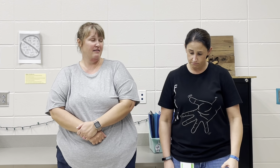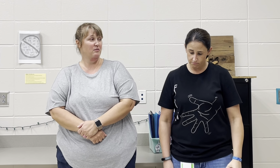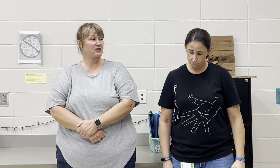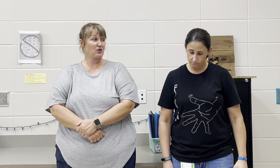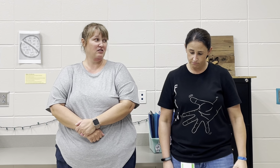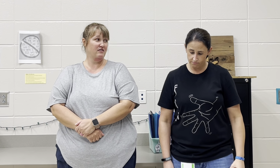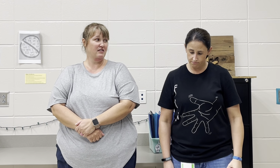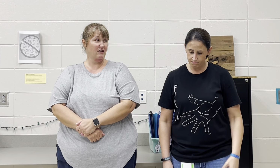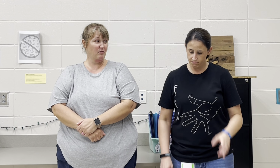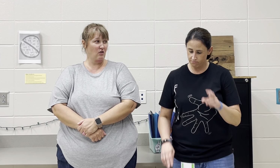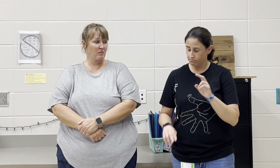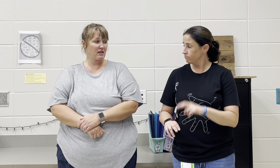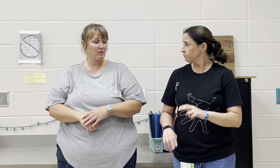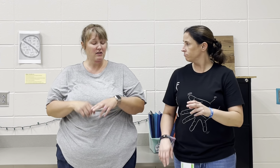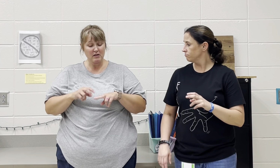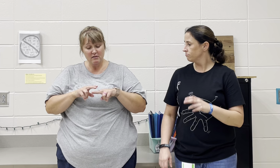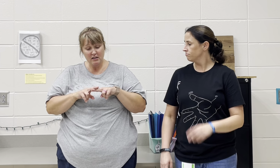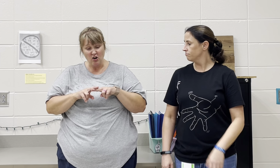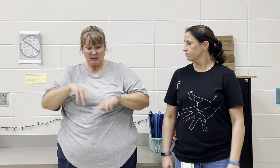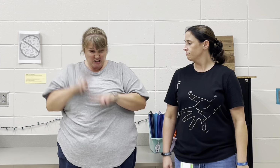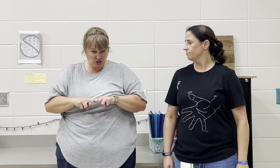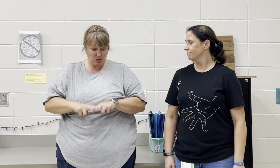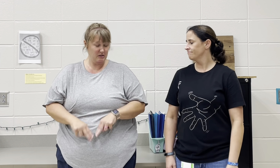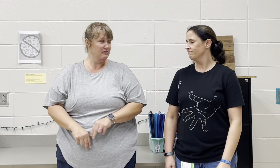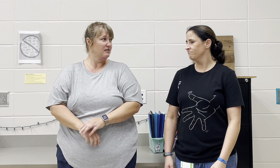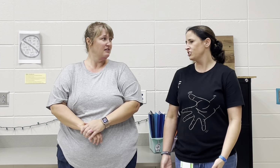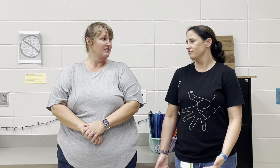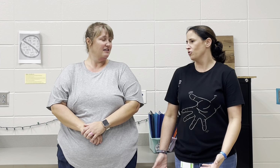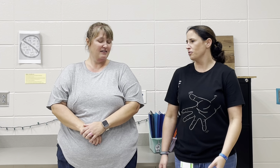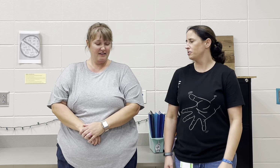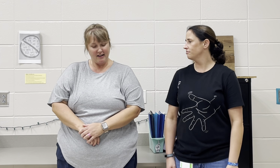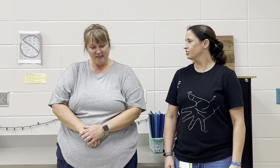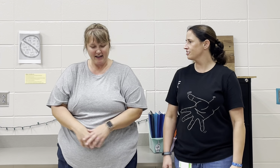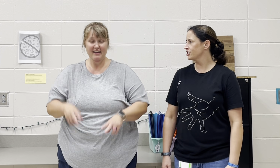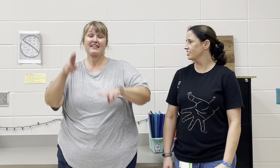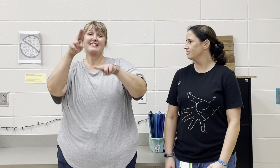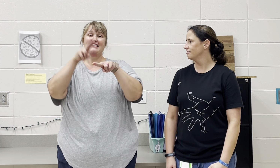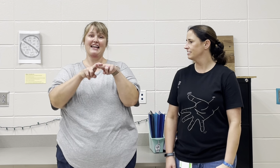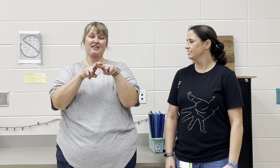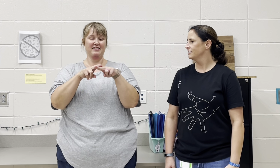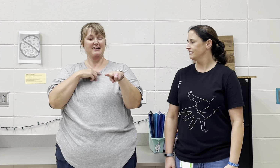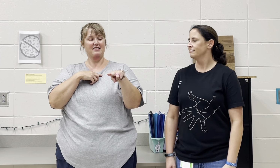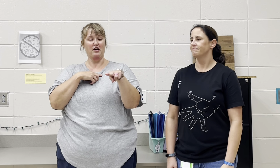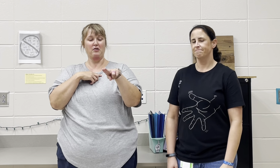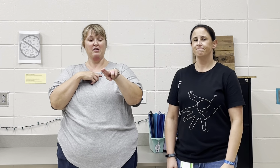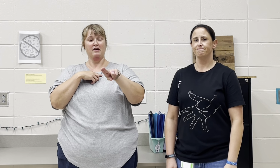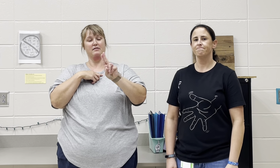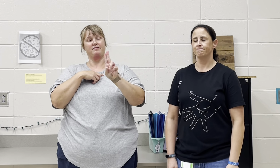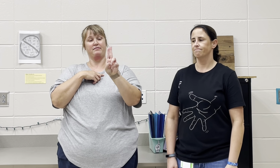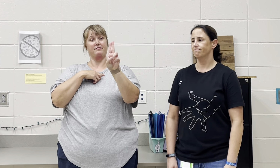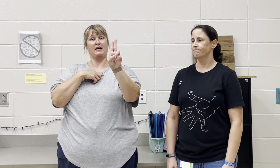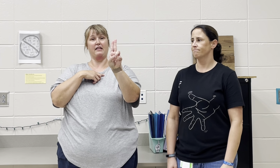Which version of sit down are we going with? Are we doing or like Just normal, just chill. sit down? So a letter